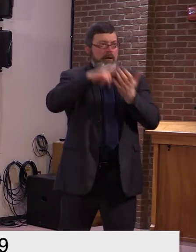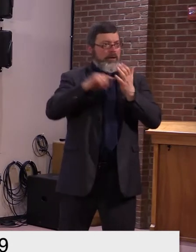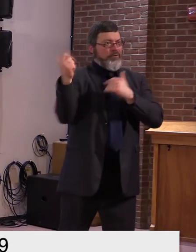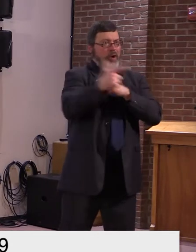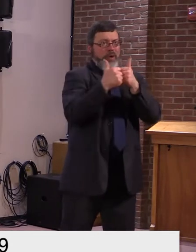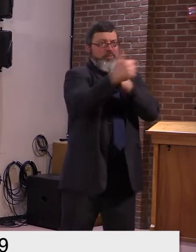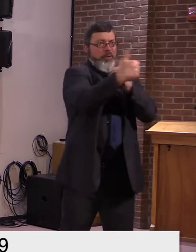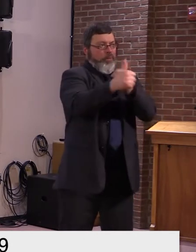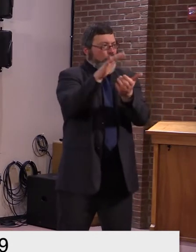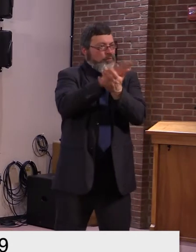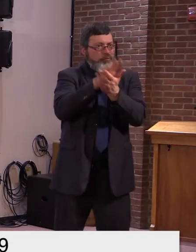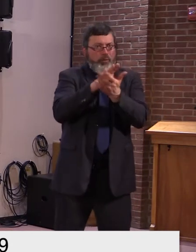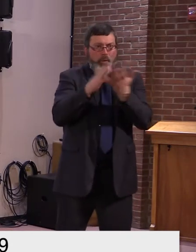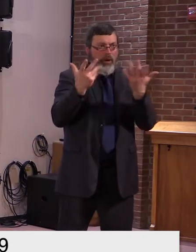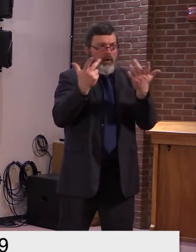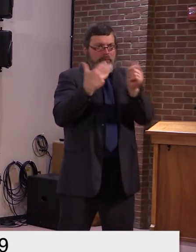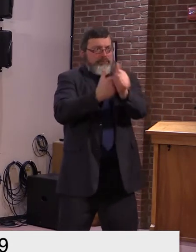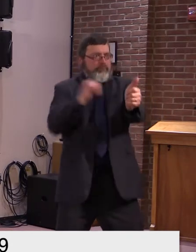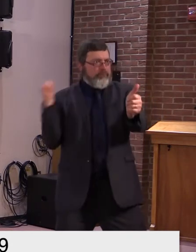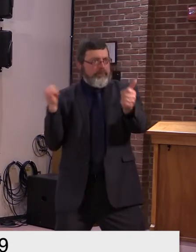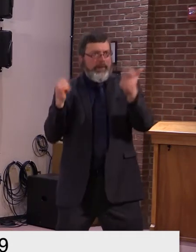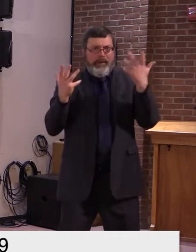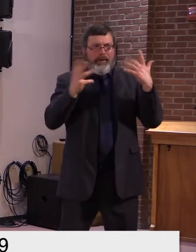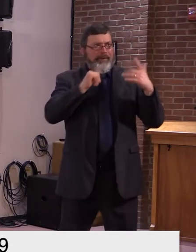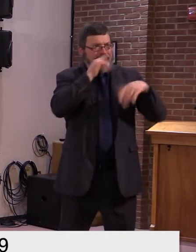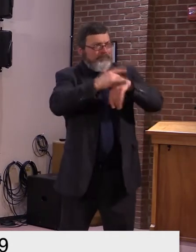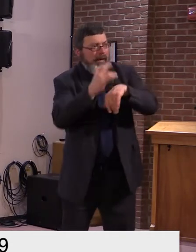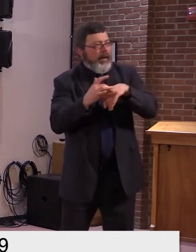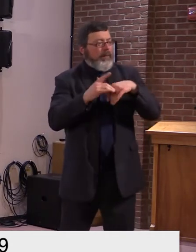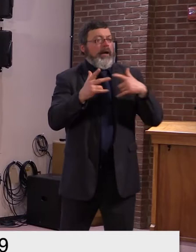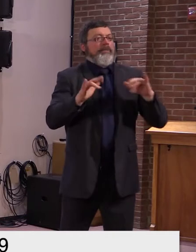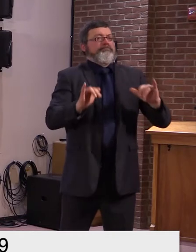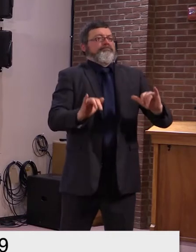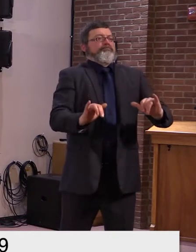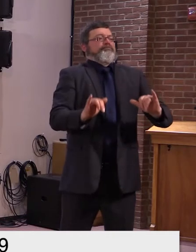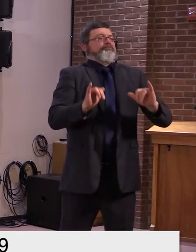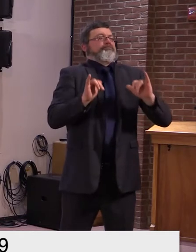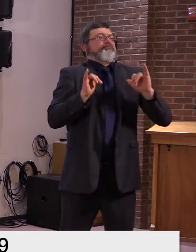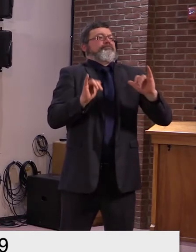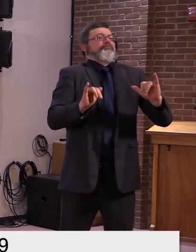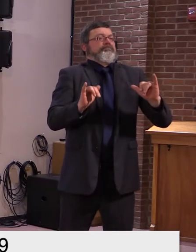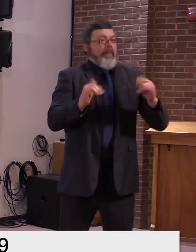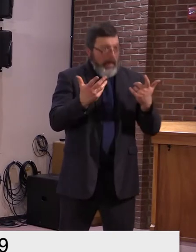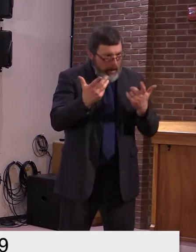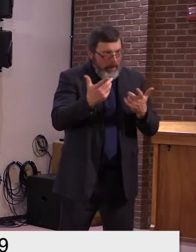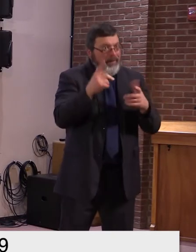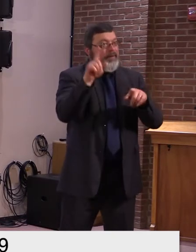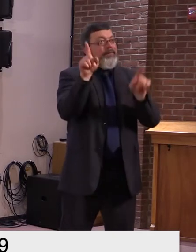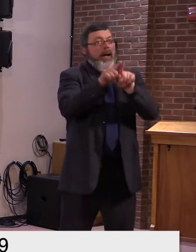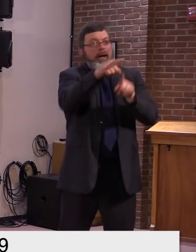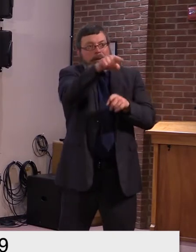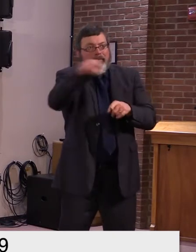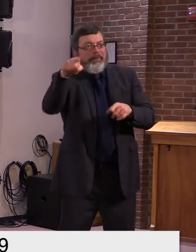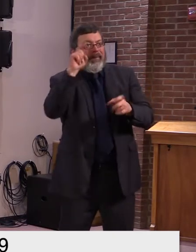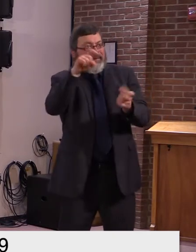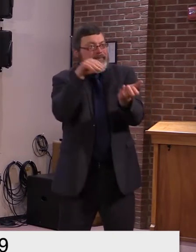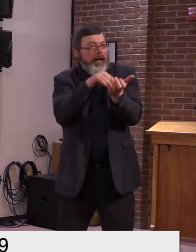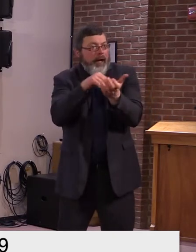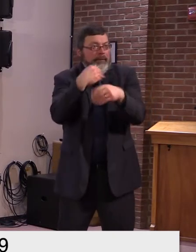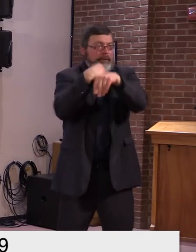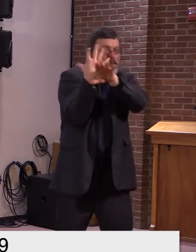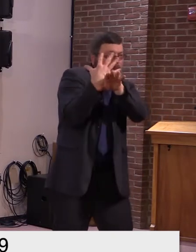broadband, and many people can't work without broadband. So there's total consensus about the absolute